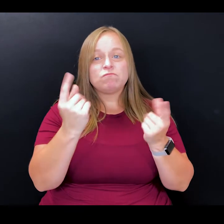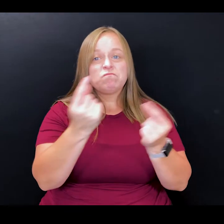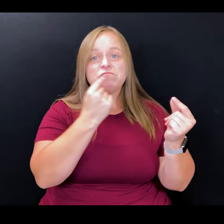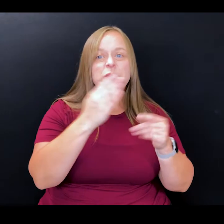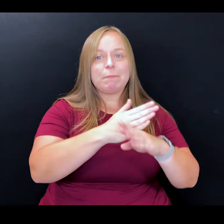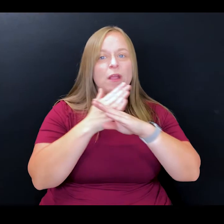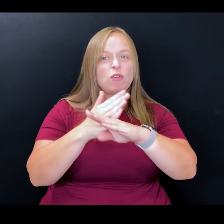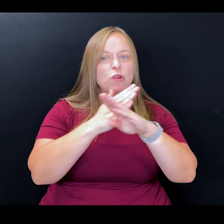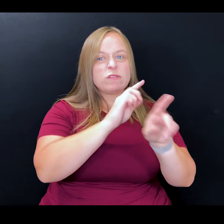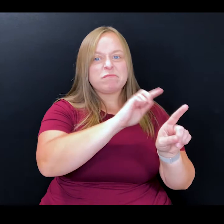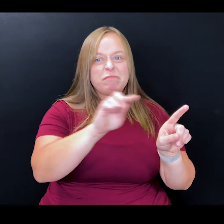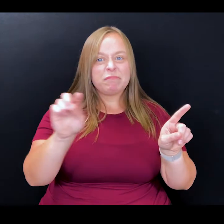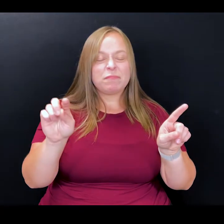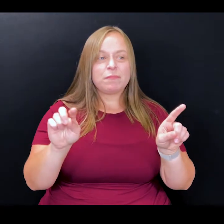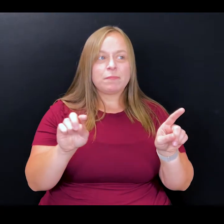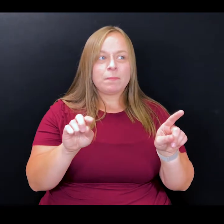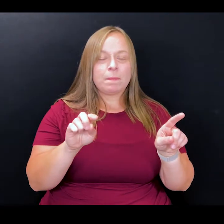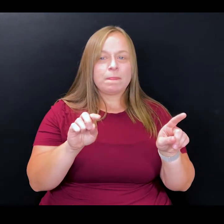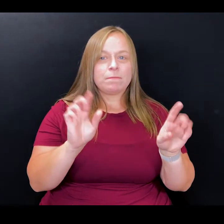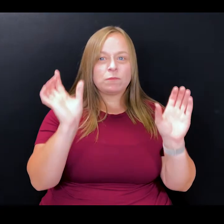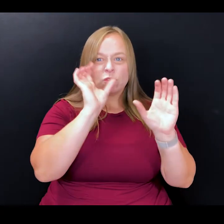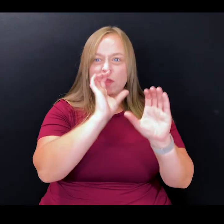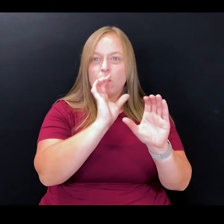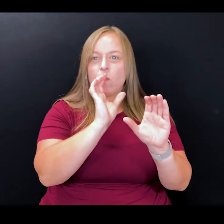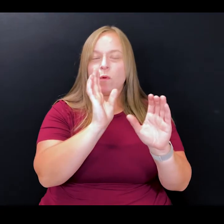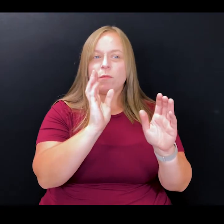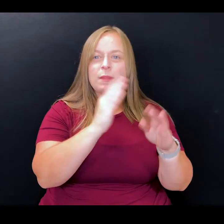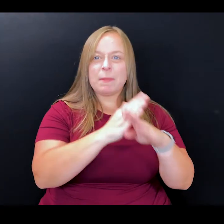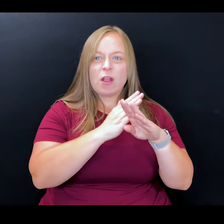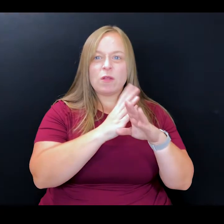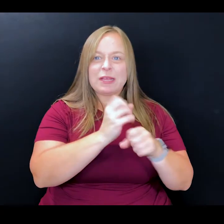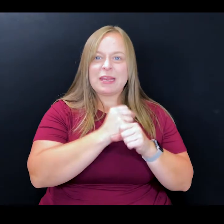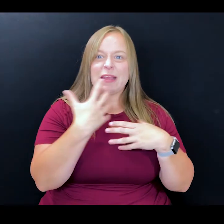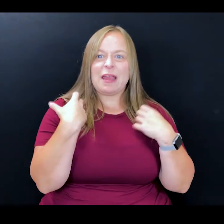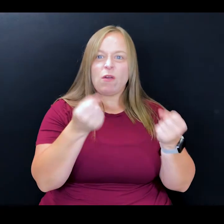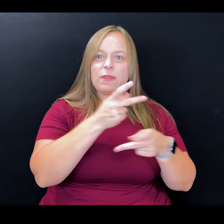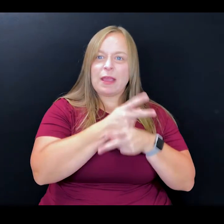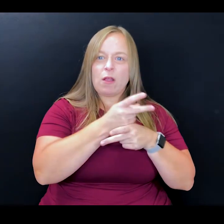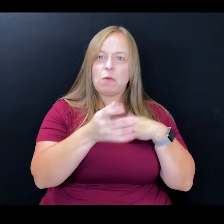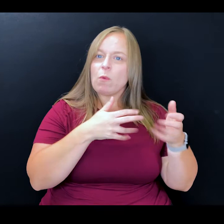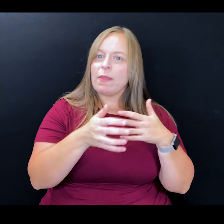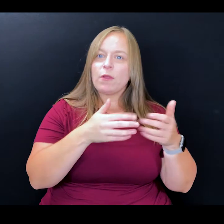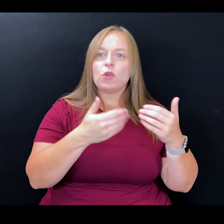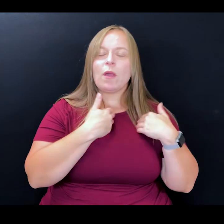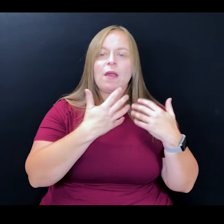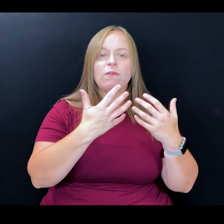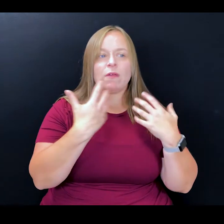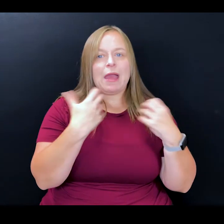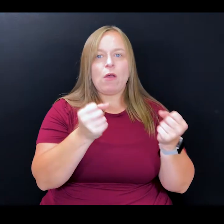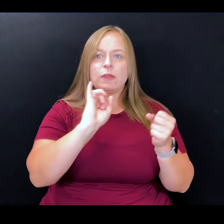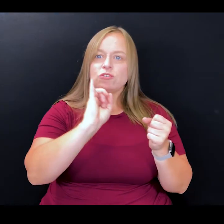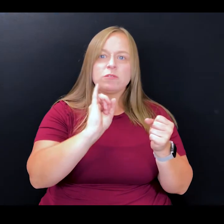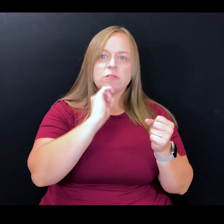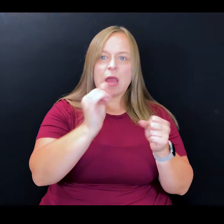exploring what the barriers are, because it's to explore what the barriers are to obtaining healthcare, whether you have